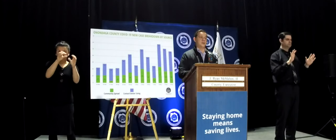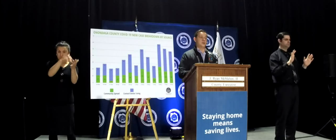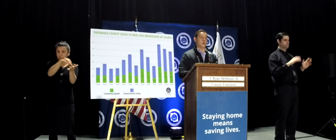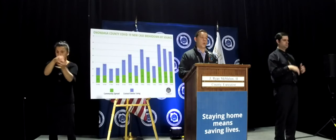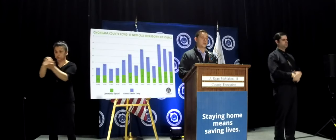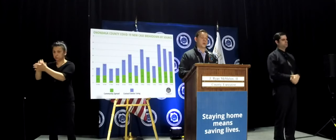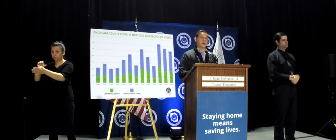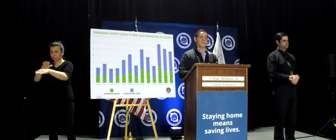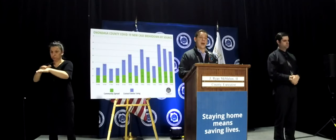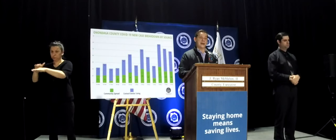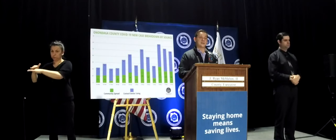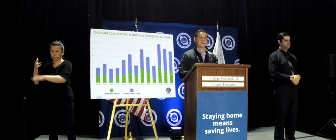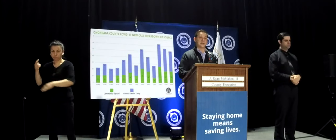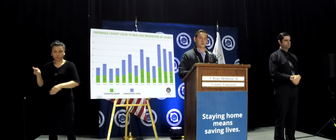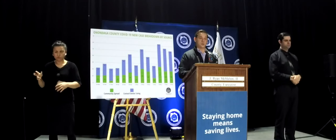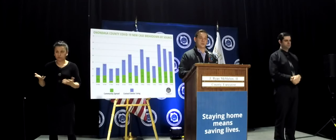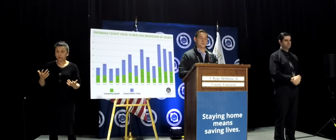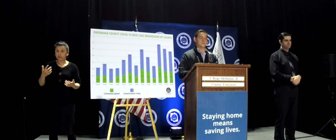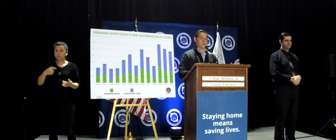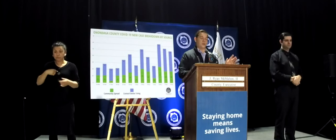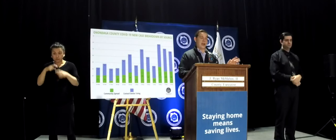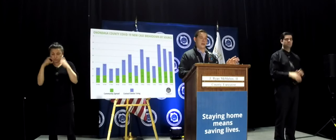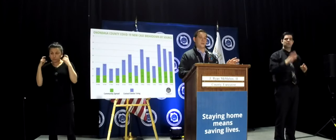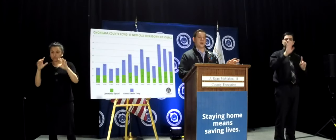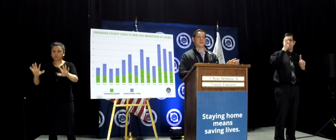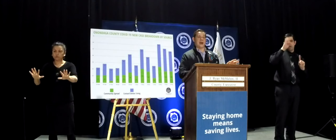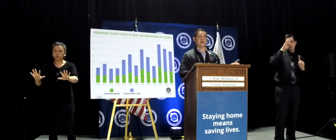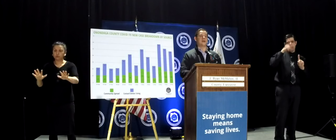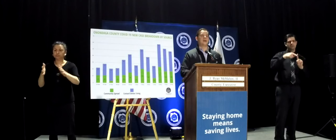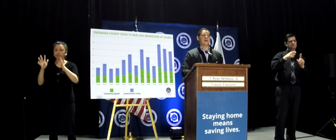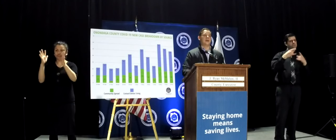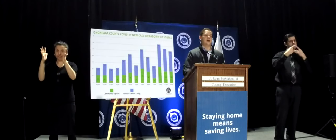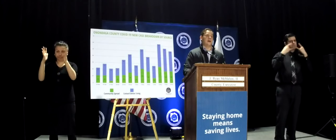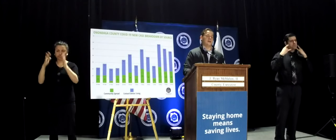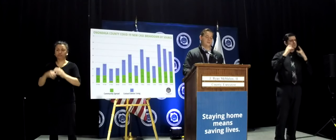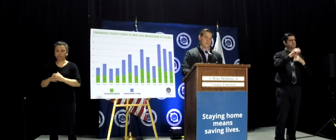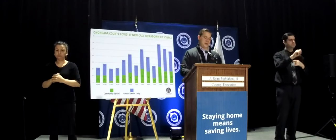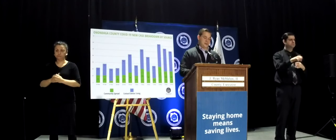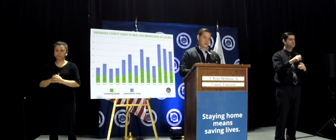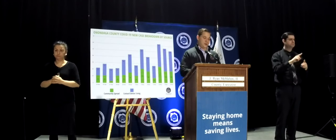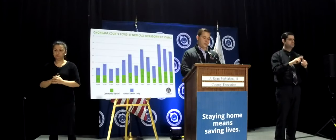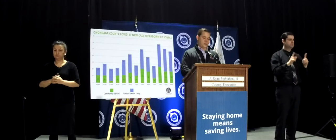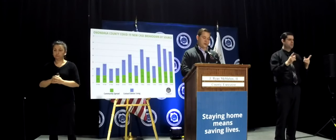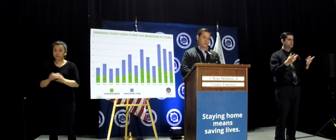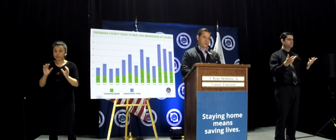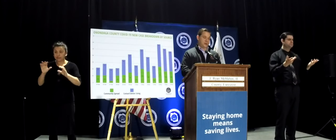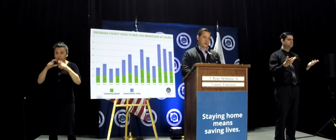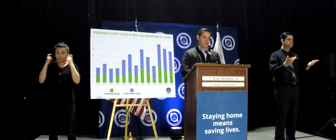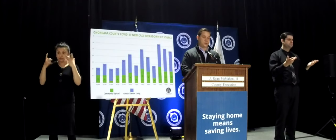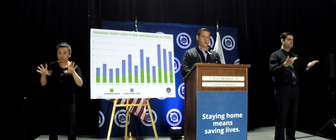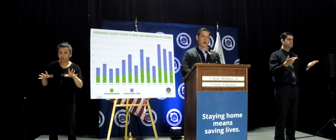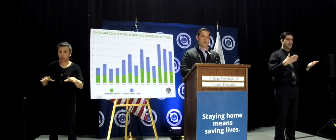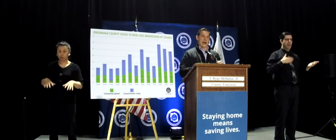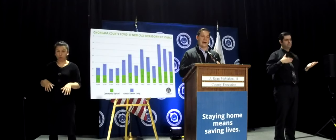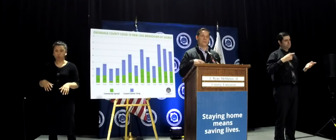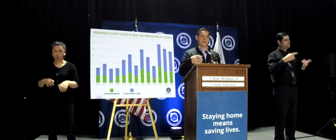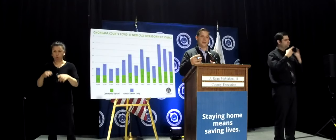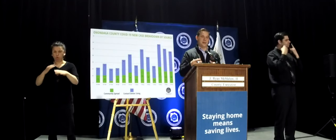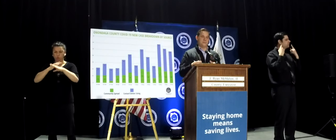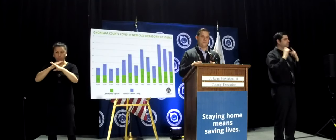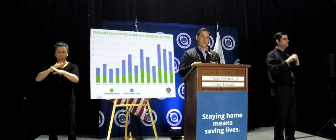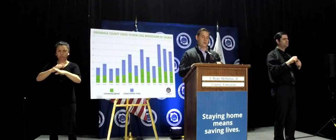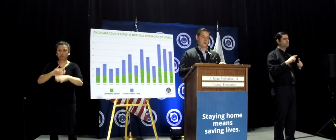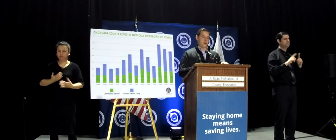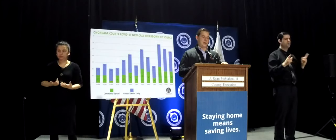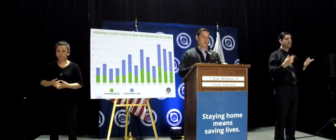The individual was wearing a mask. We're very happy about that. And so, but it shows you how